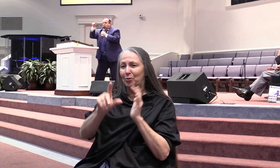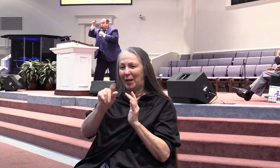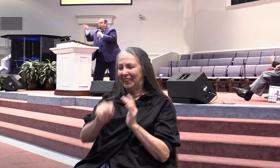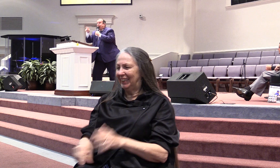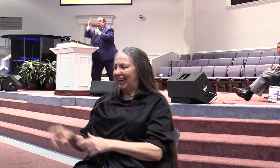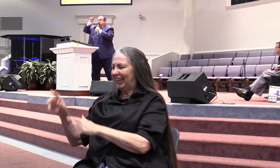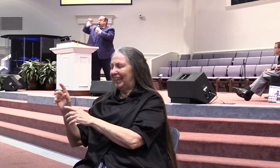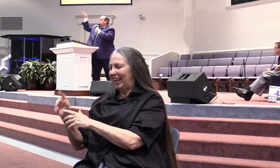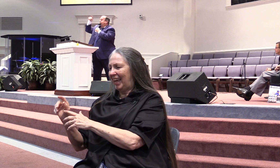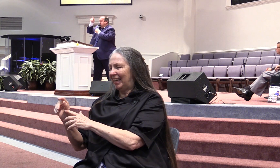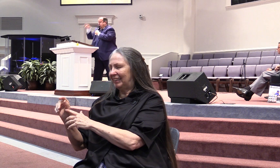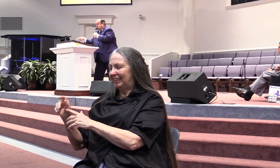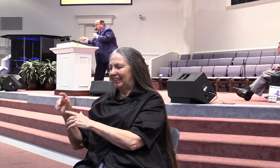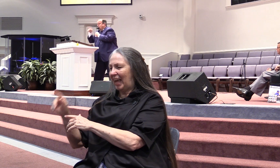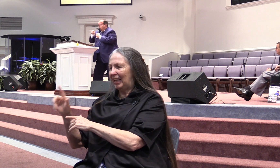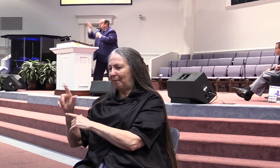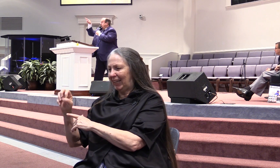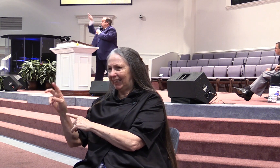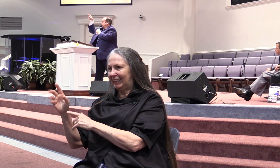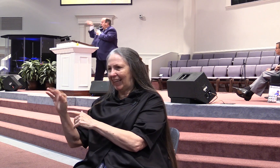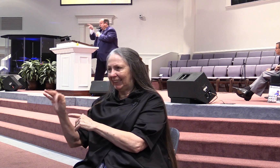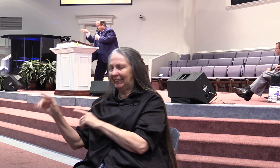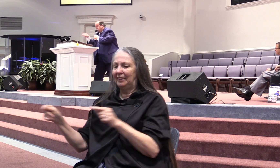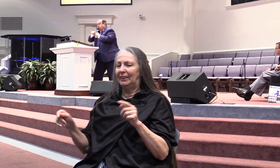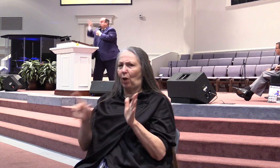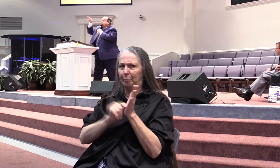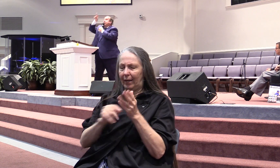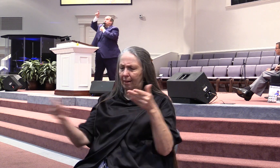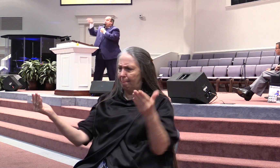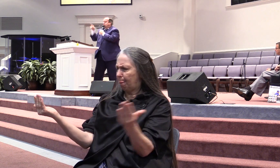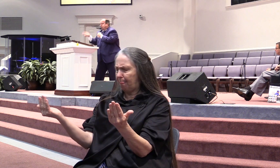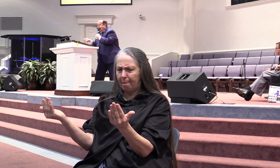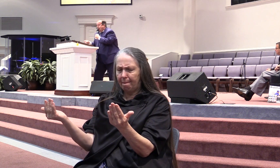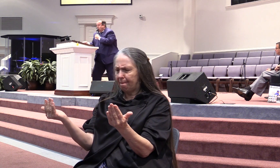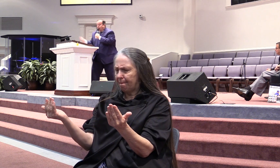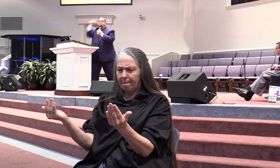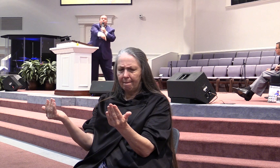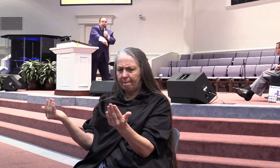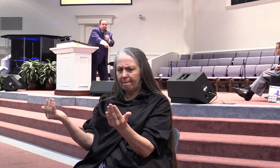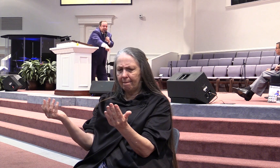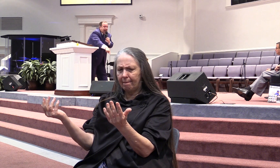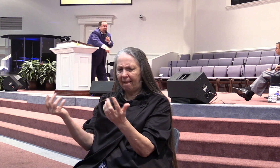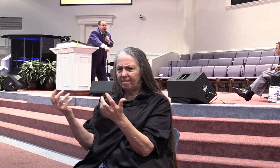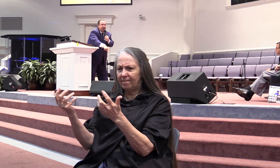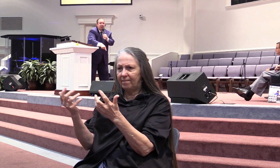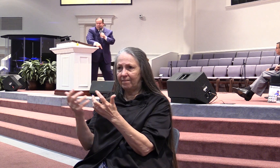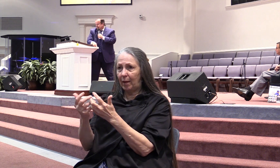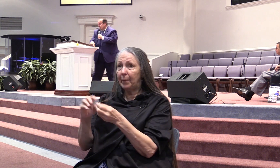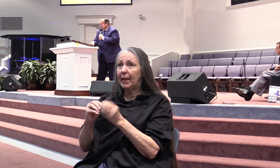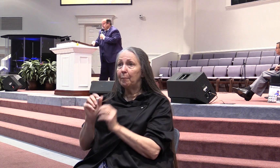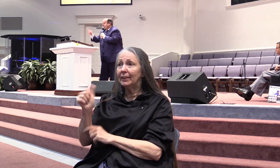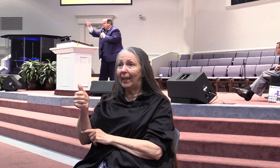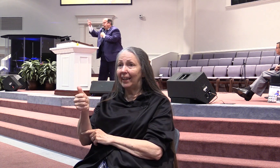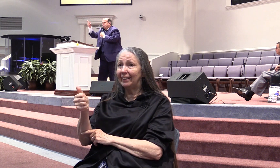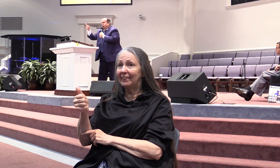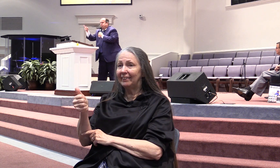and I start drawing lines. There's number 1, there's number 2, 3 is up here, there's 4, 5, 6, there's 7, there's 8, there's number 9. So I go over to number